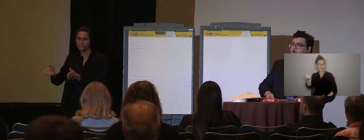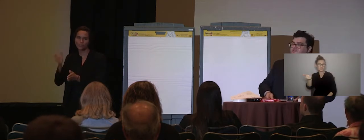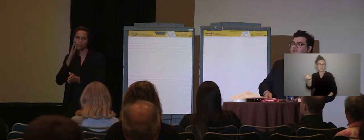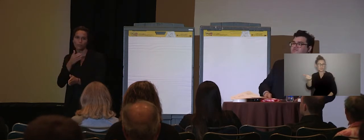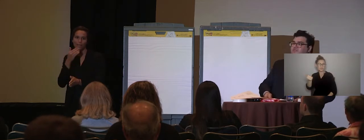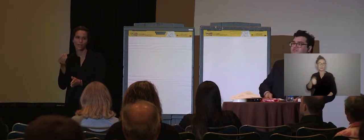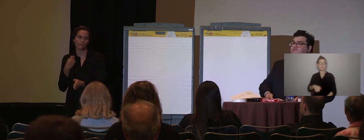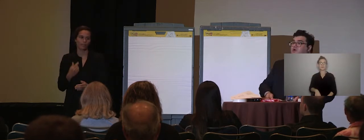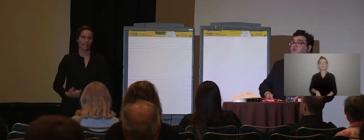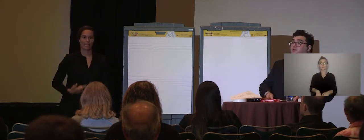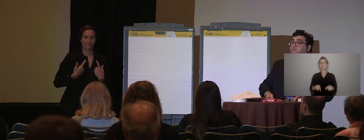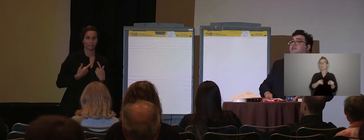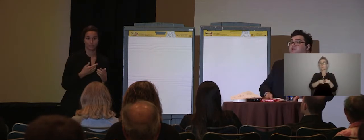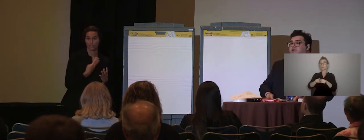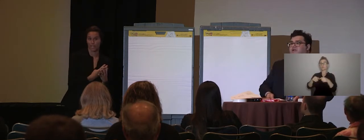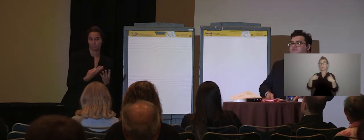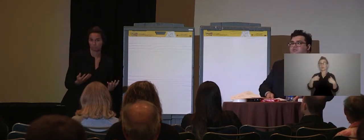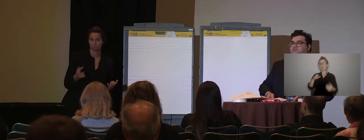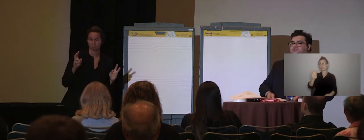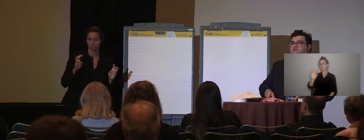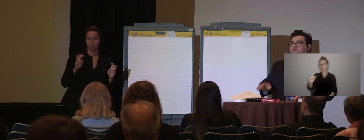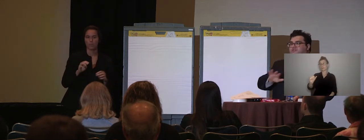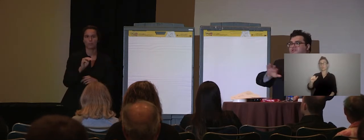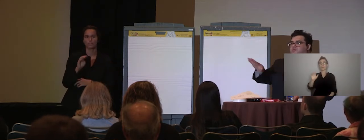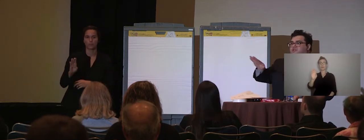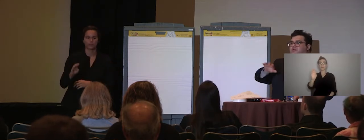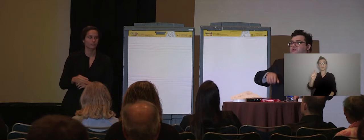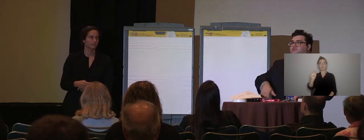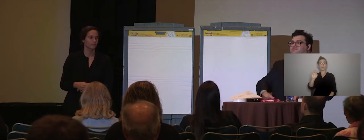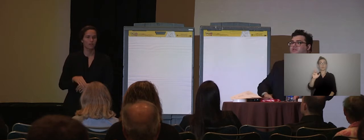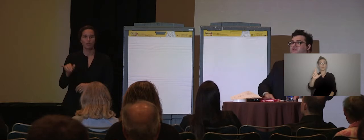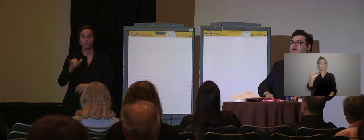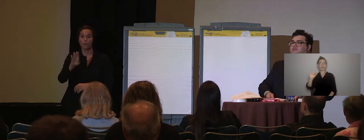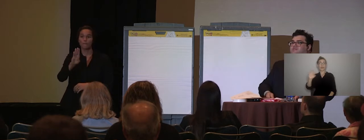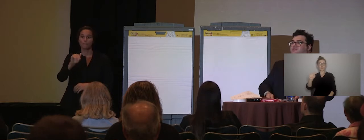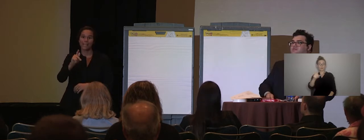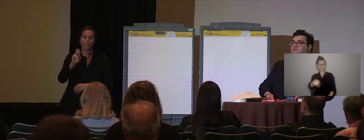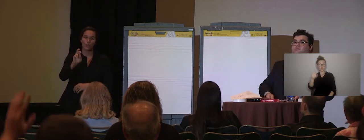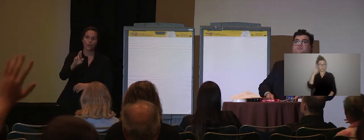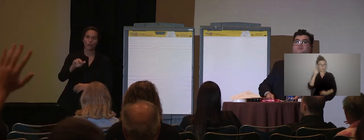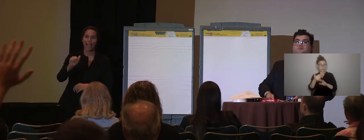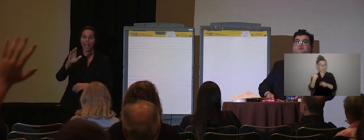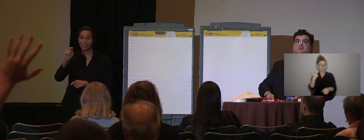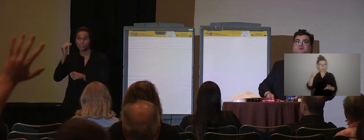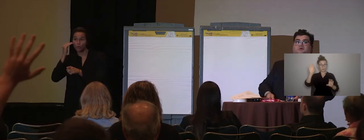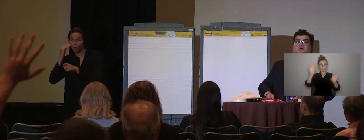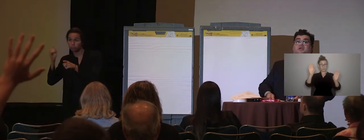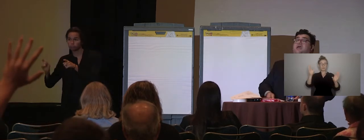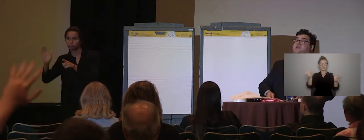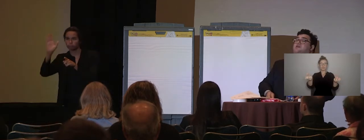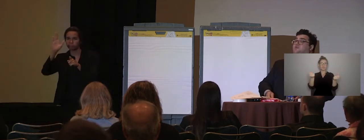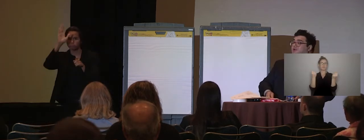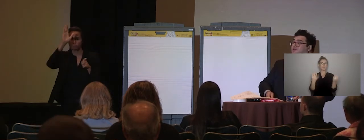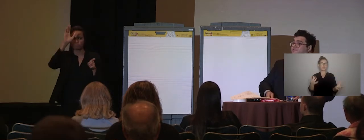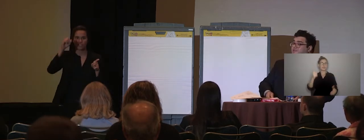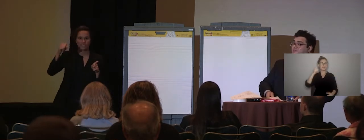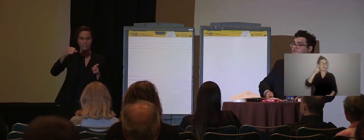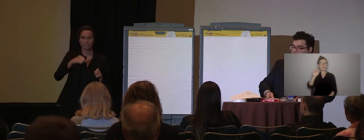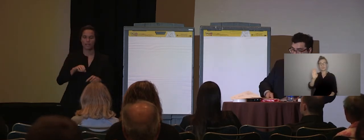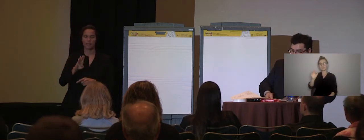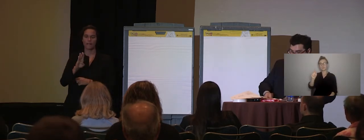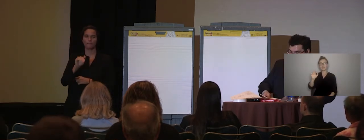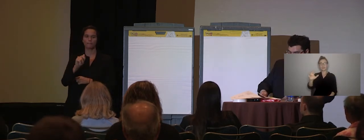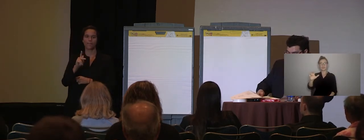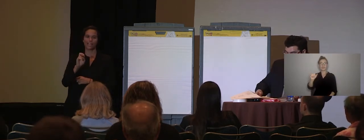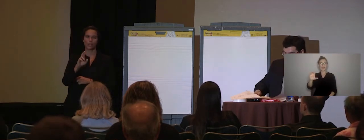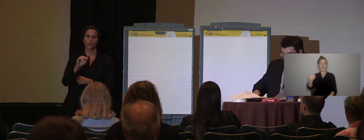And then you also have things called Baker Act. I'm not sure, has anyone here heard of Baker Acts? Yeah. Yes. Okay, quite a lot of people